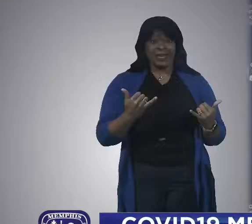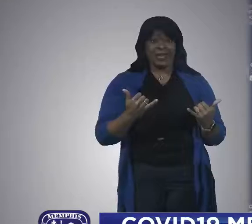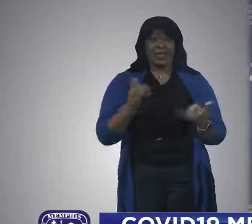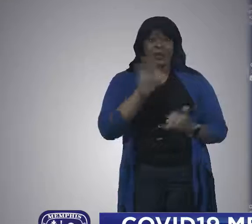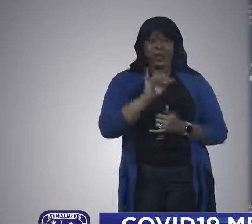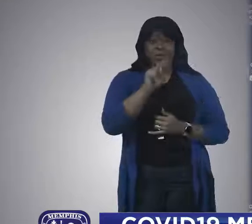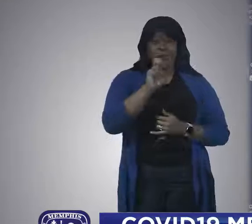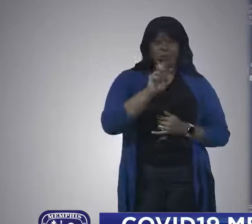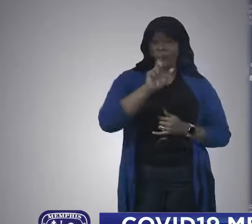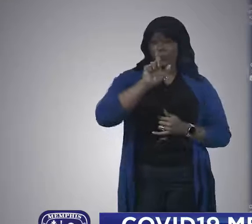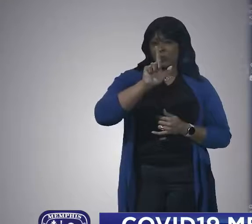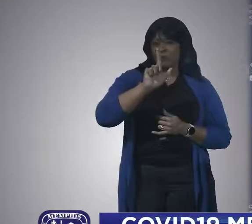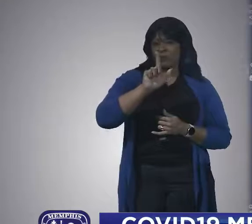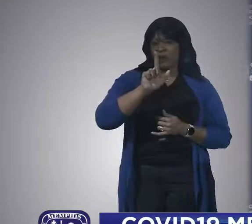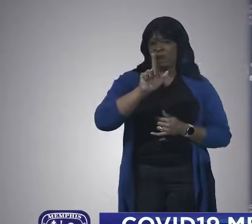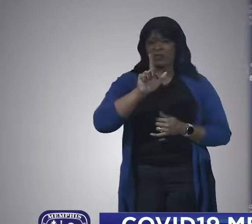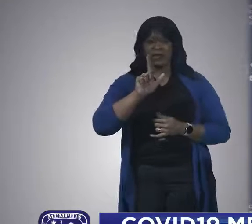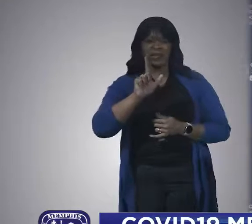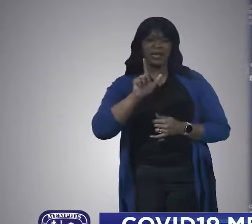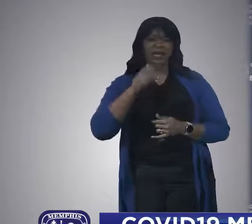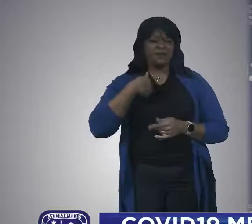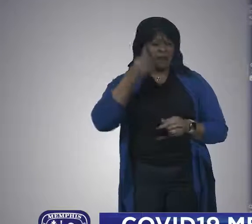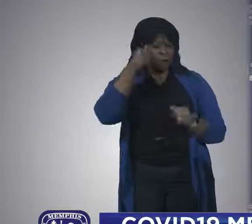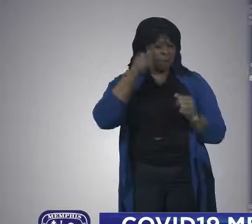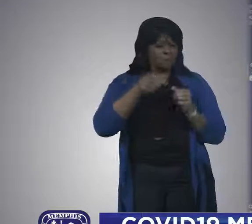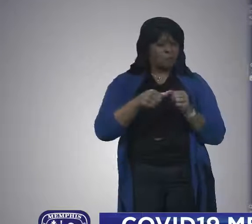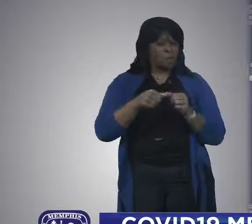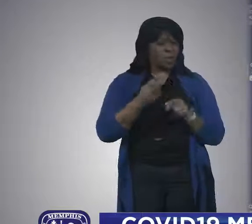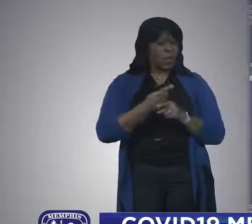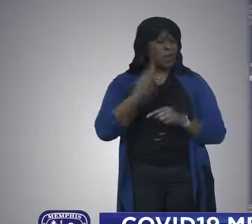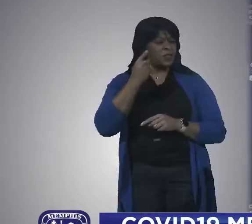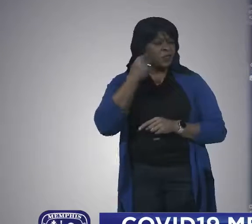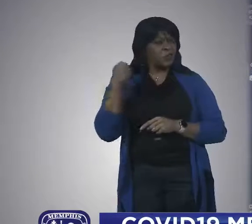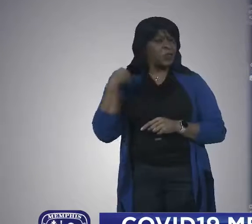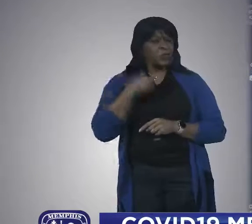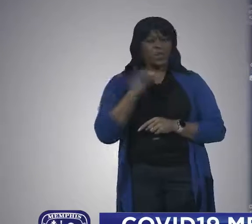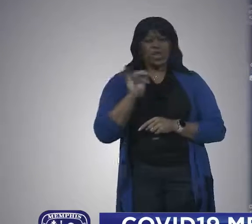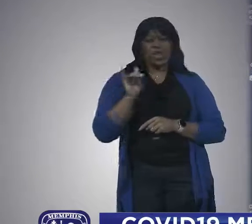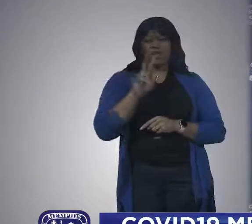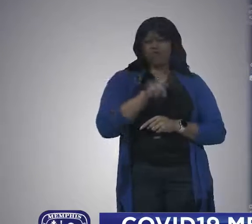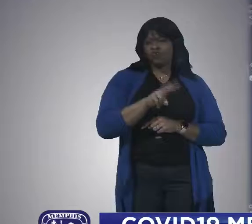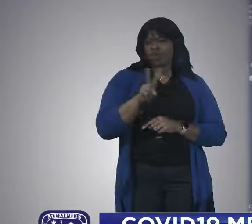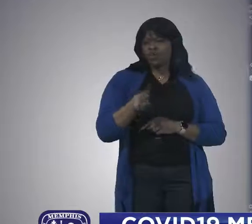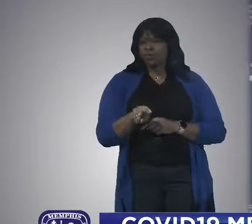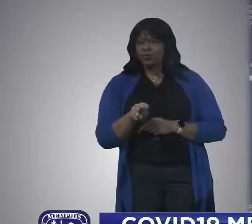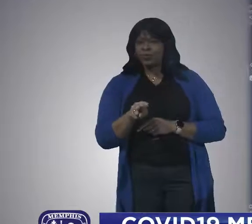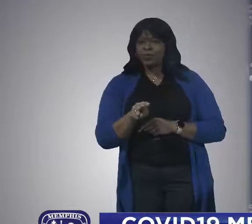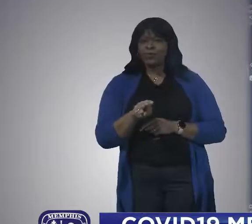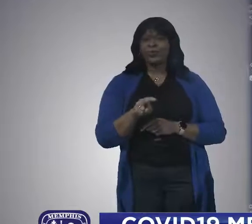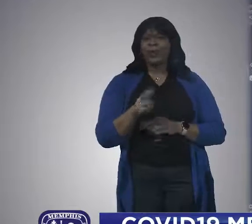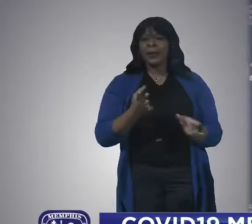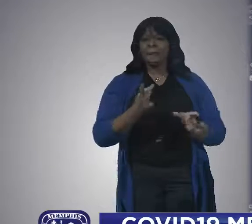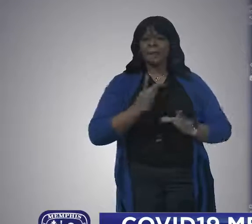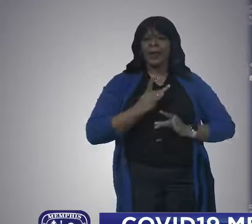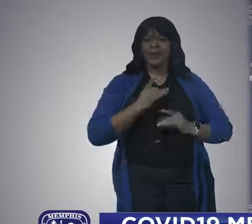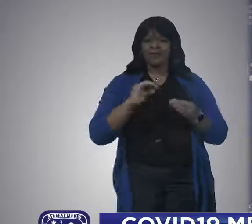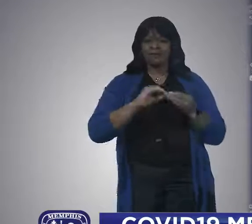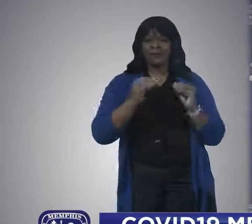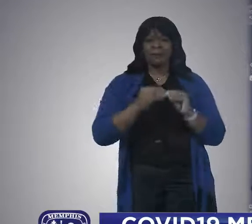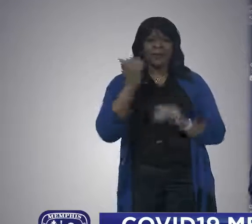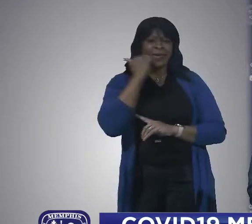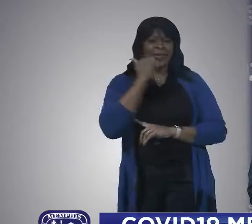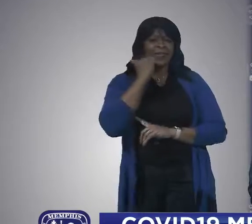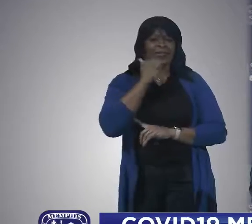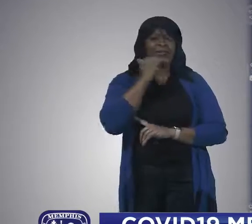Around June 21st, if my memory served me right, I think we were like 22 cases per